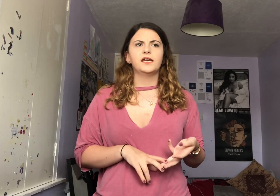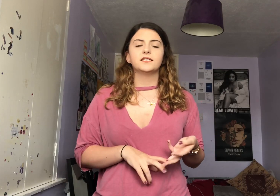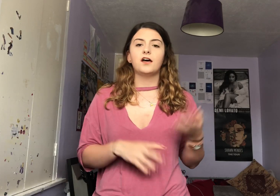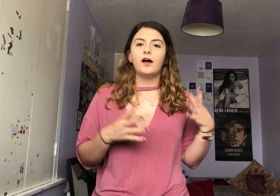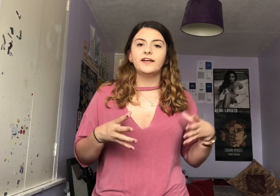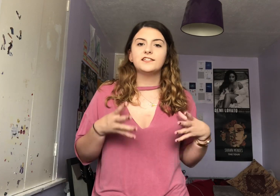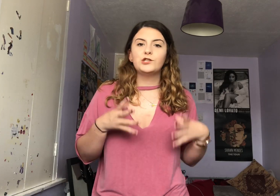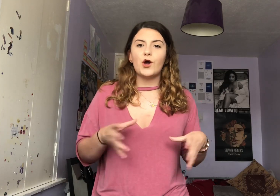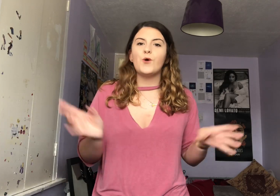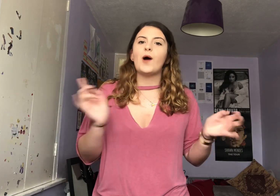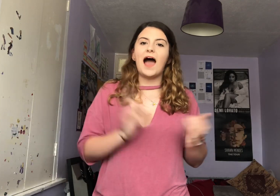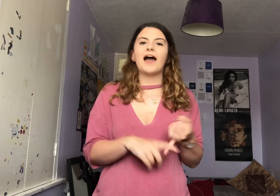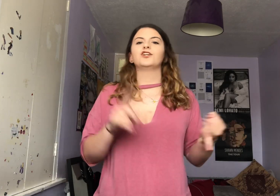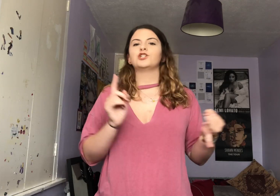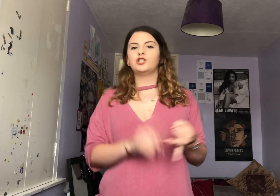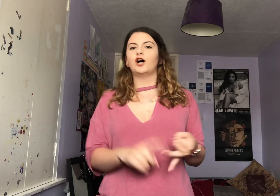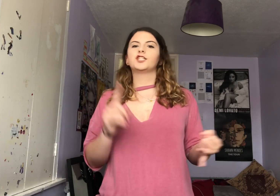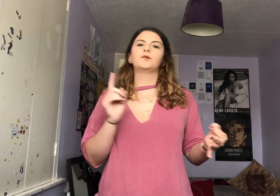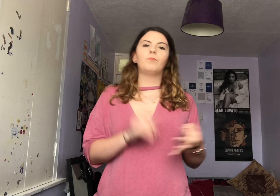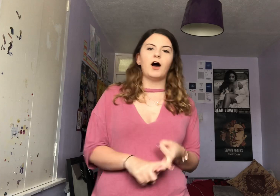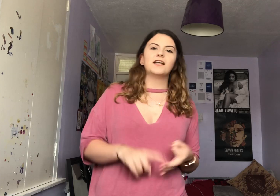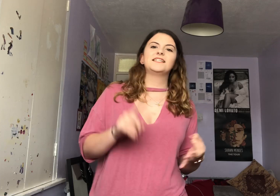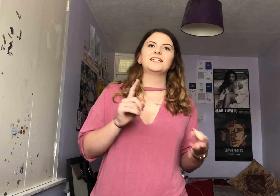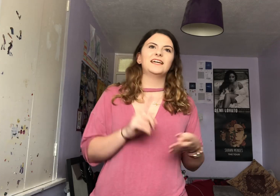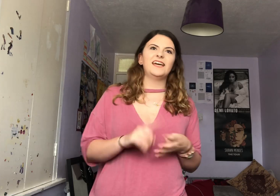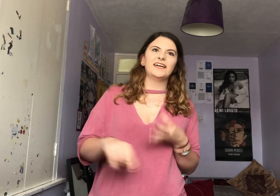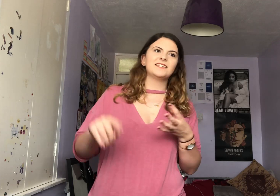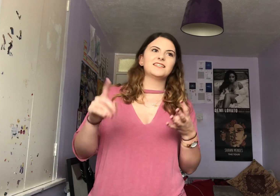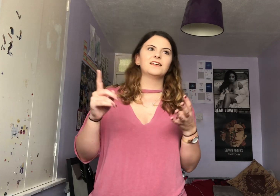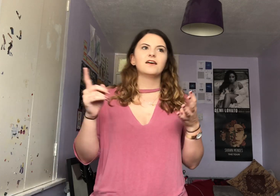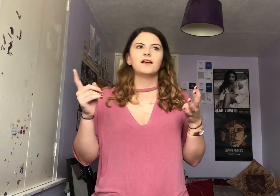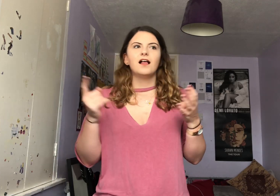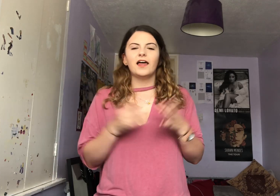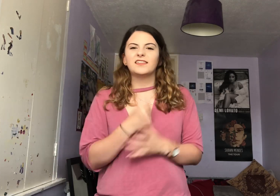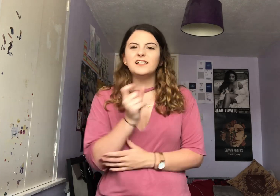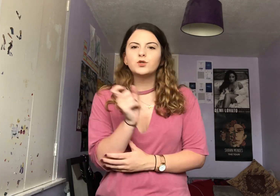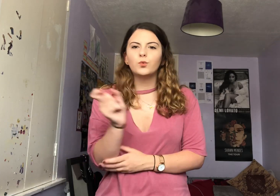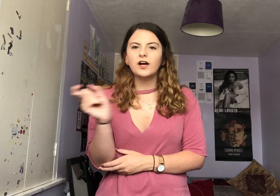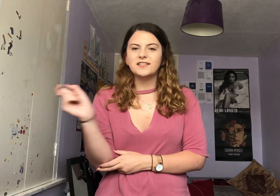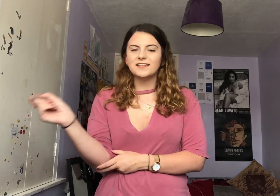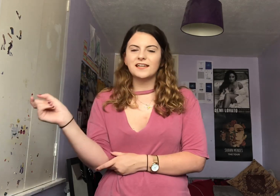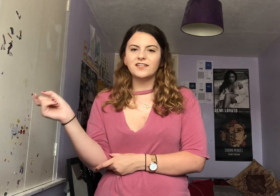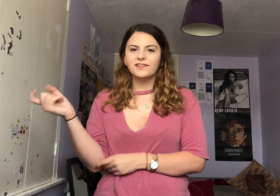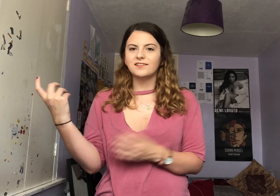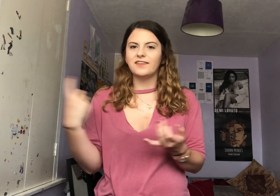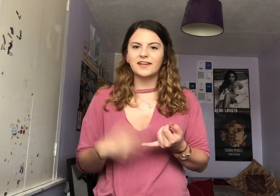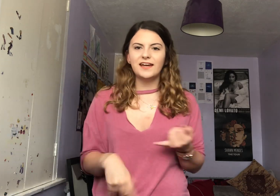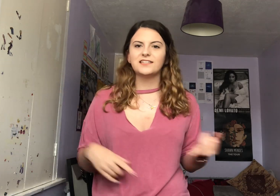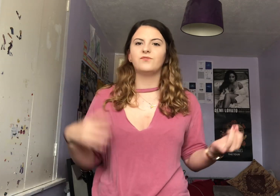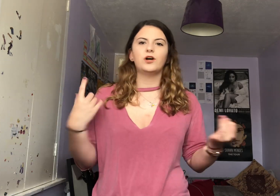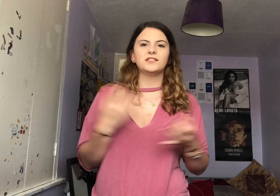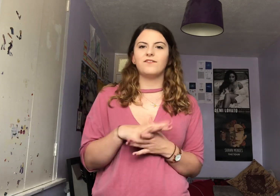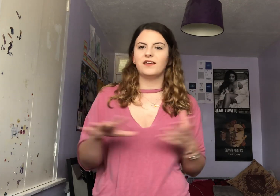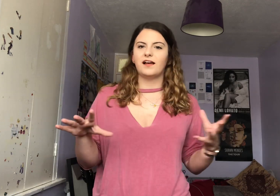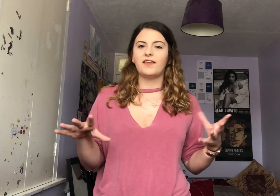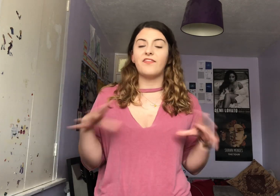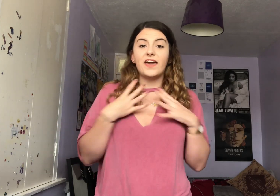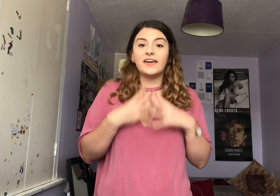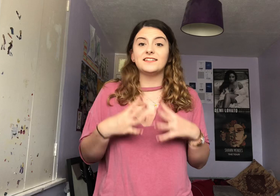is there is no and, just, but, it's. Like the little words in a sentence, like the connective words and everything like that, there is